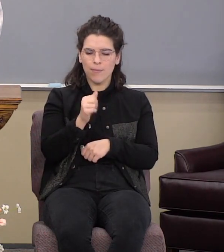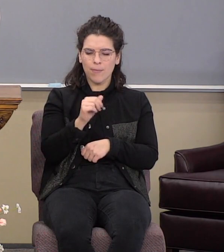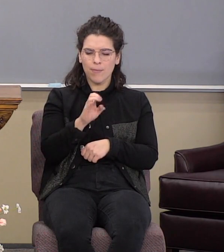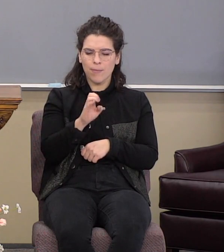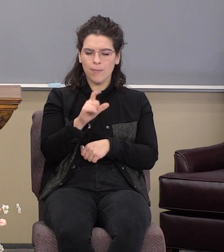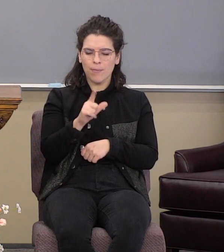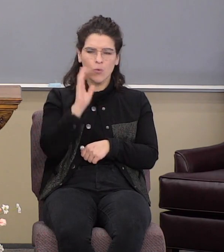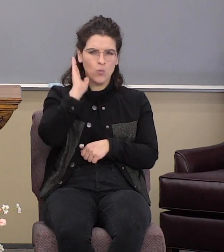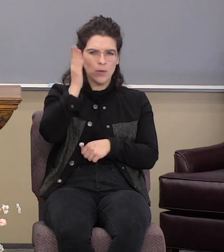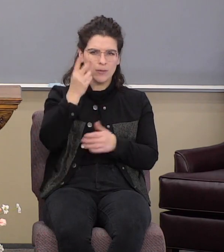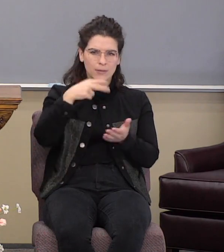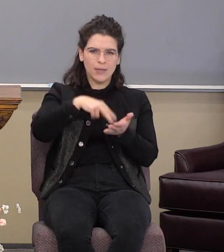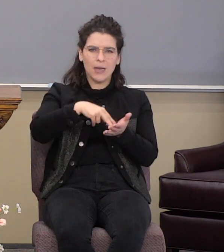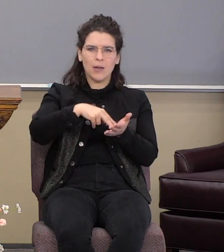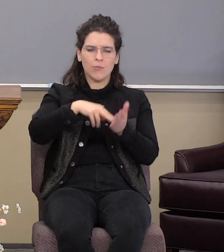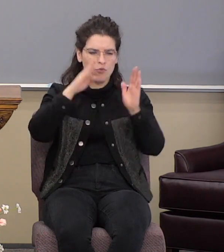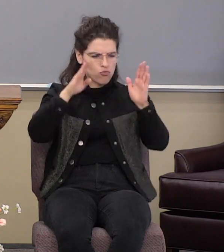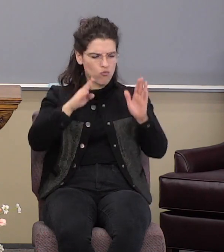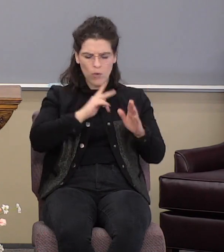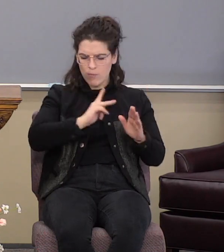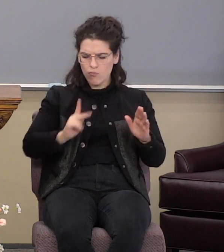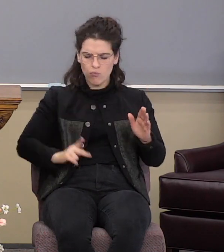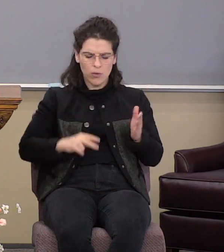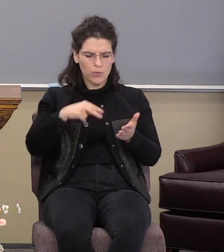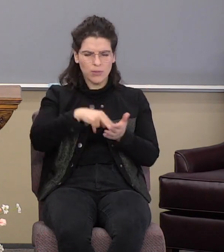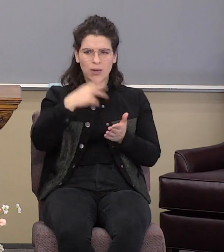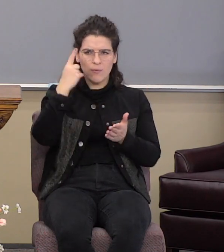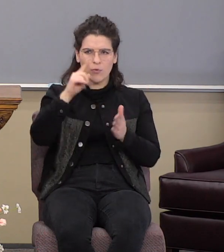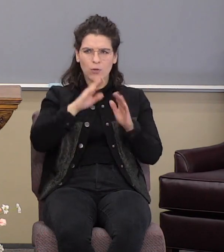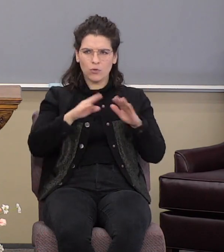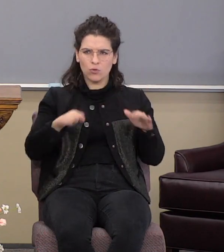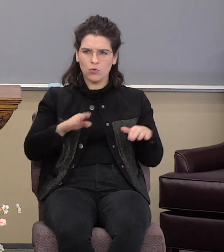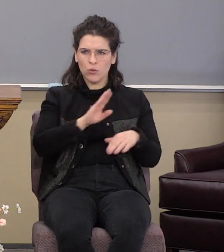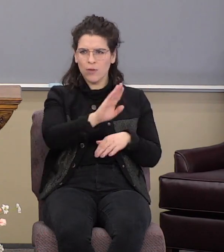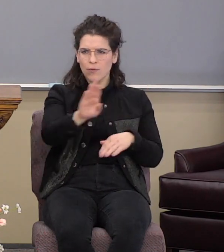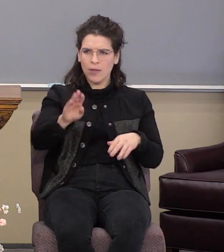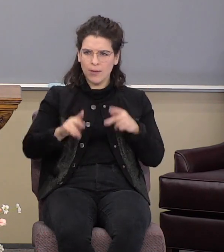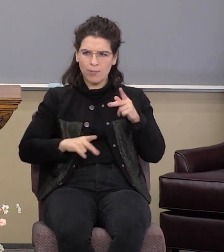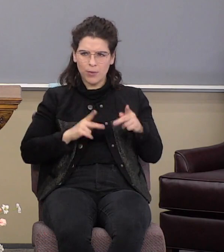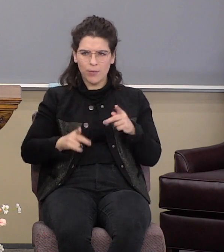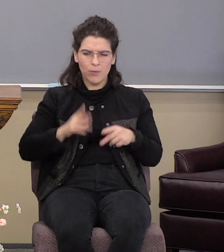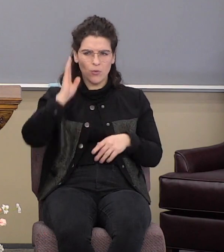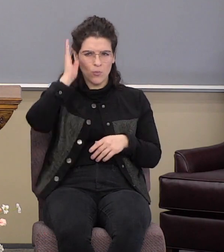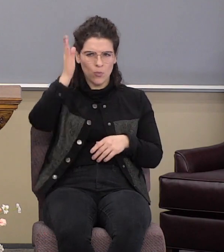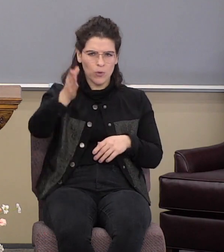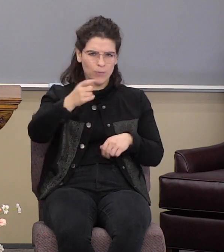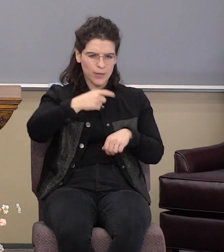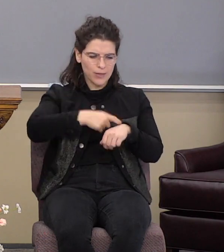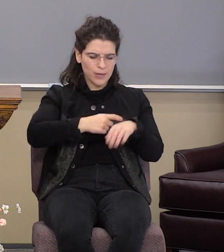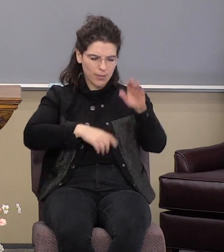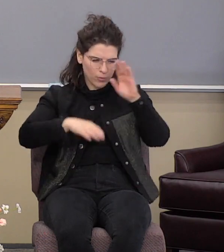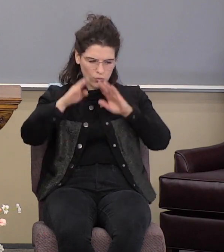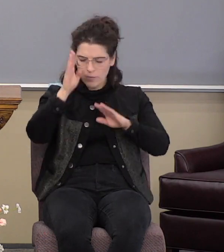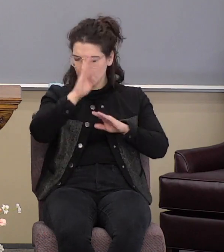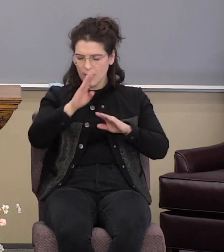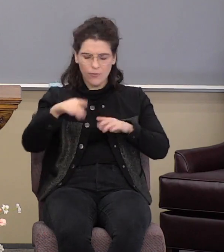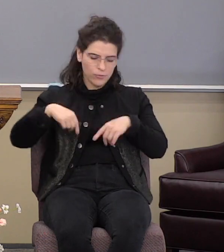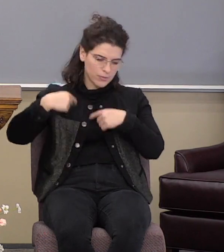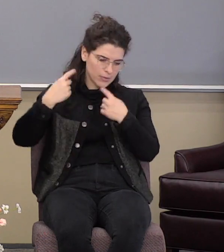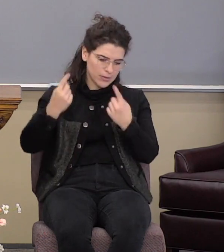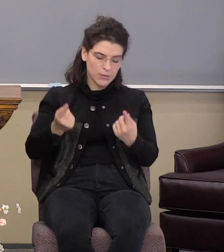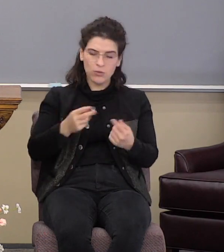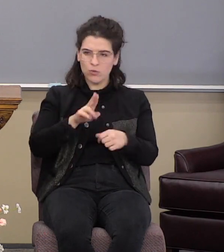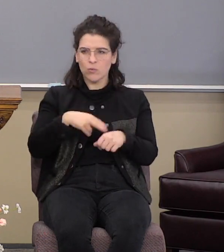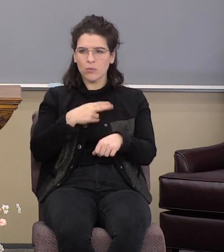prince which standeth for the children of thy people. And there shall be a time of trouble such as never was since there was